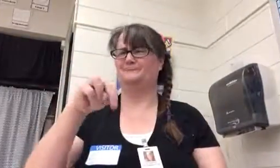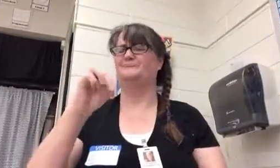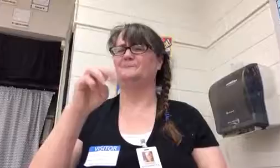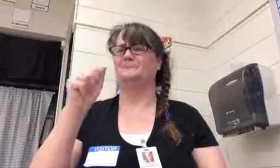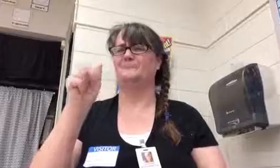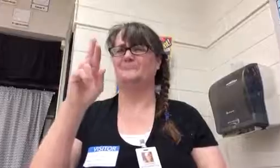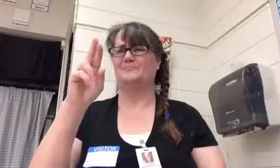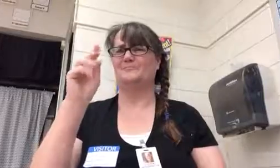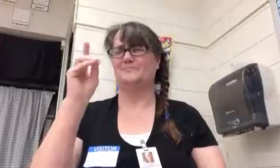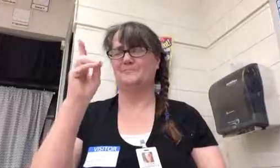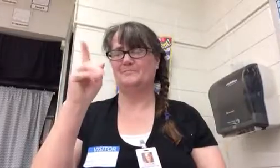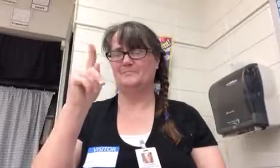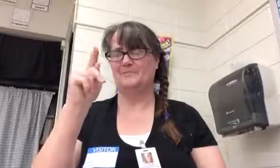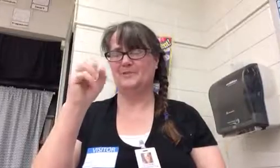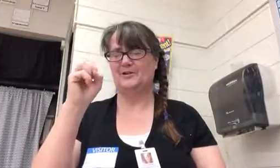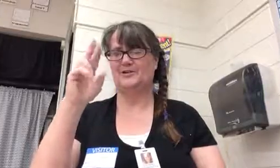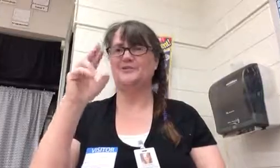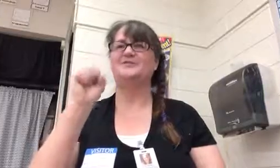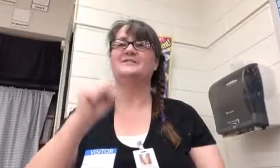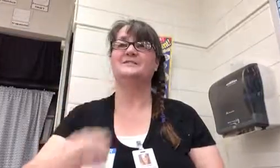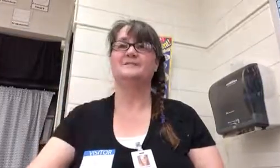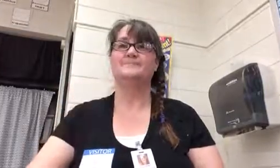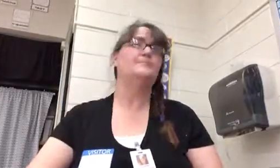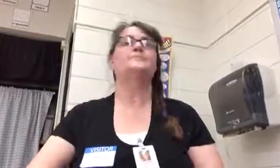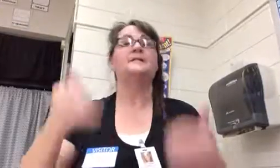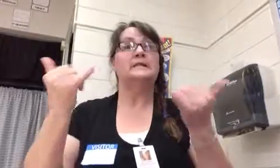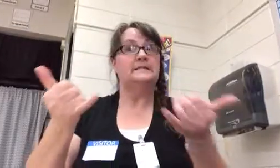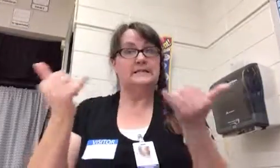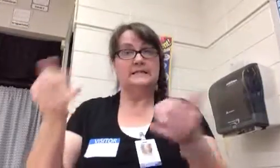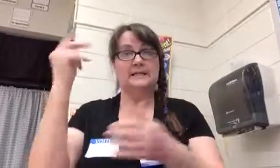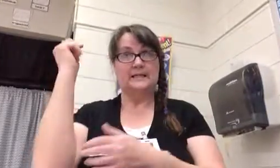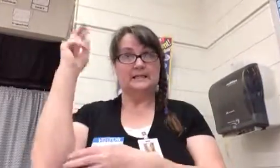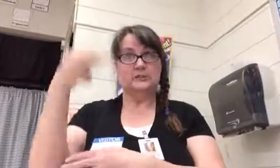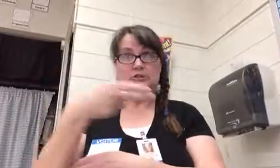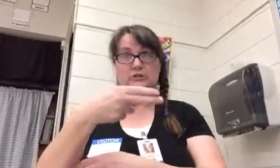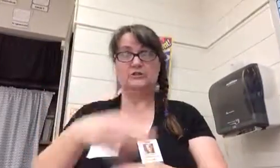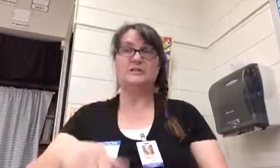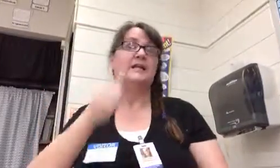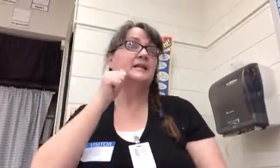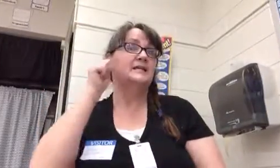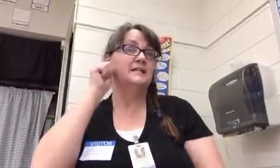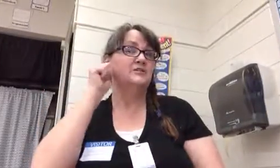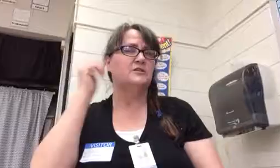Thursday. Okay, so if today is Thursday, that means that yesterday is